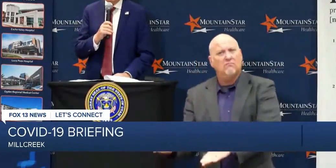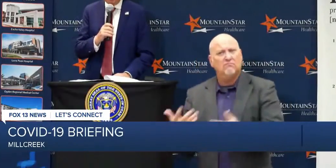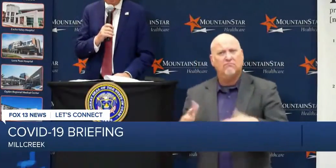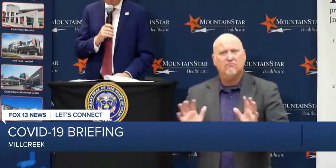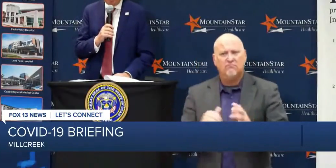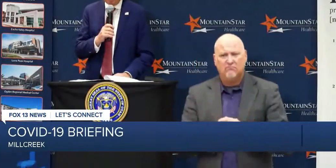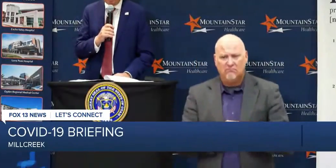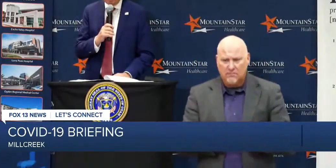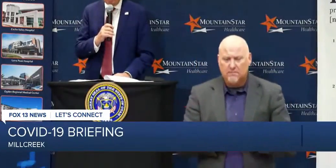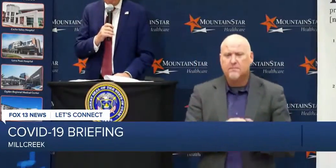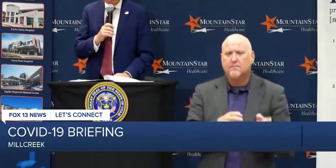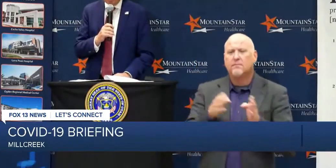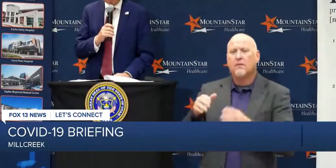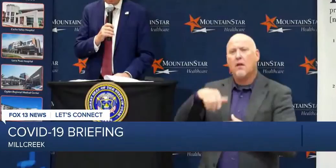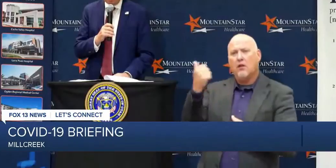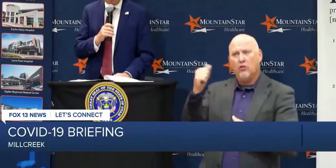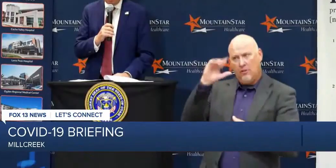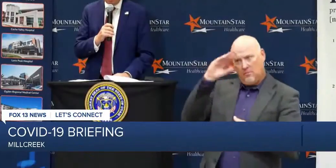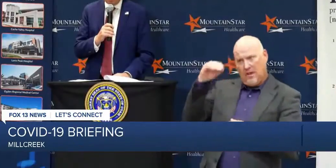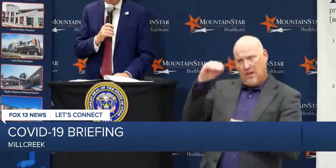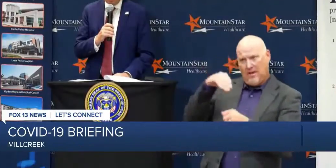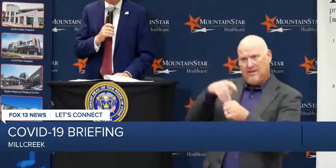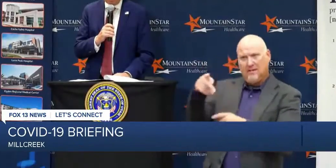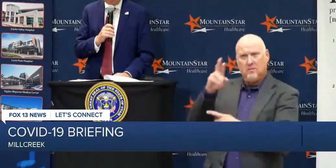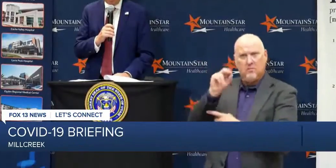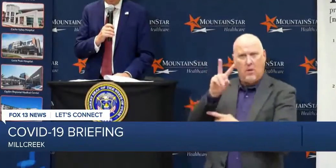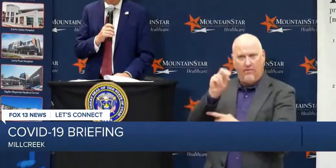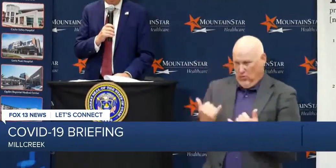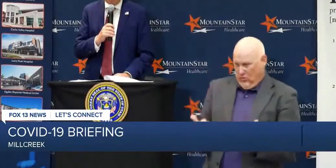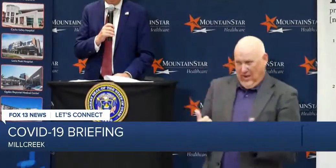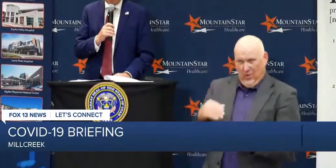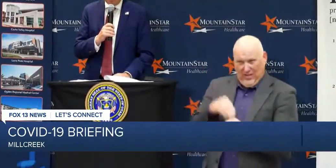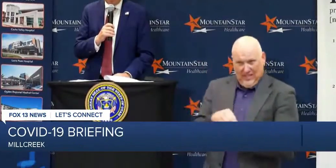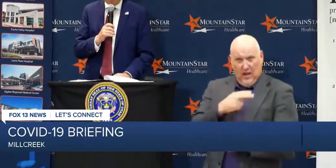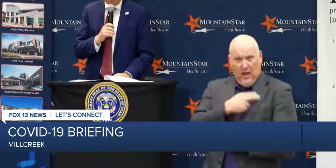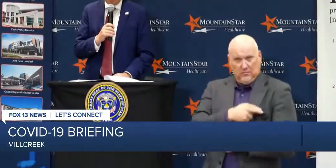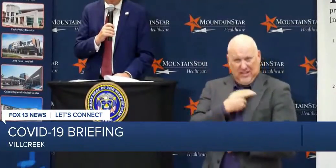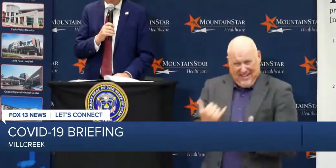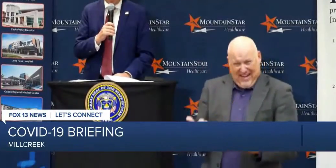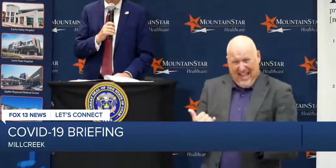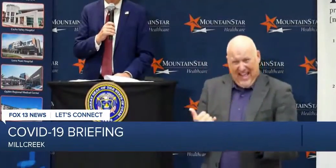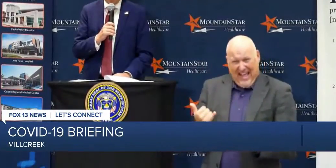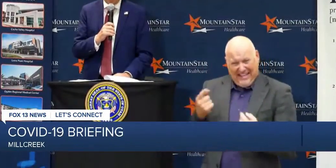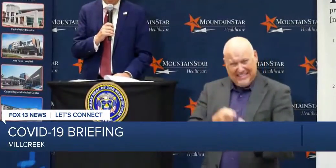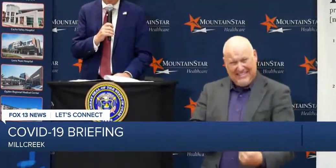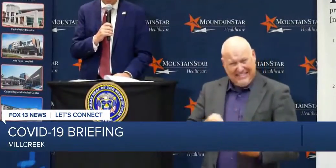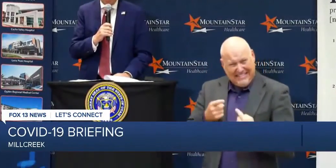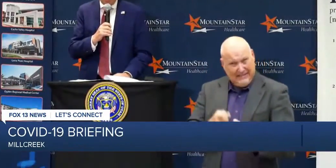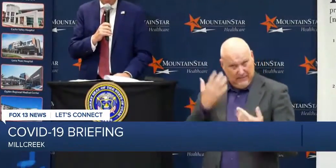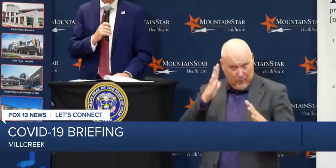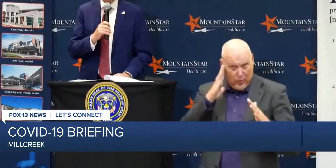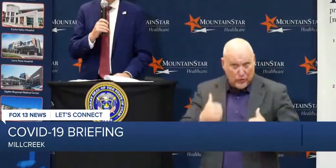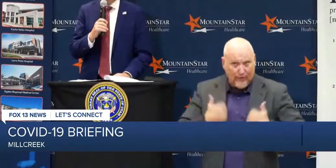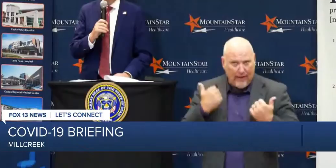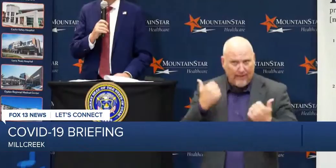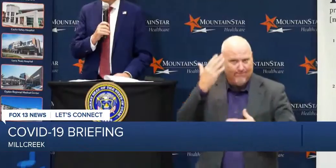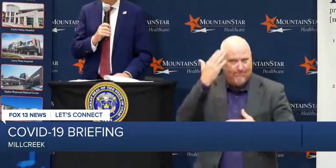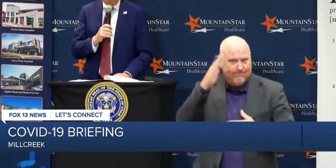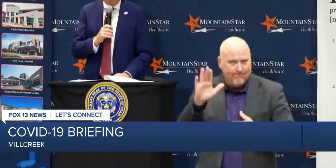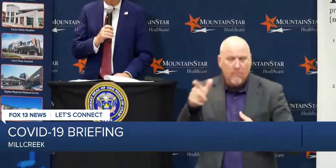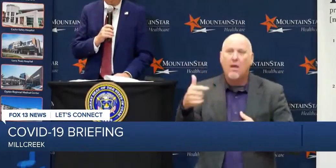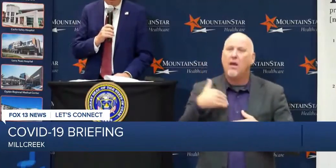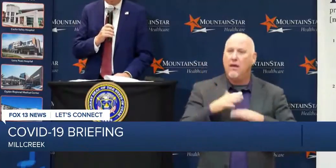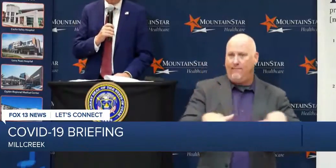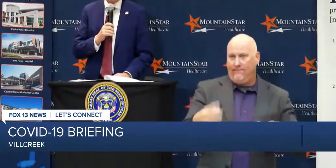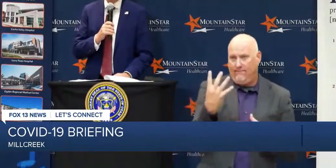life in Utah Valley Hospital. She didn't believe COVID could be so deadly, so neither of them got the shot, but now she wishes that she and her husband